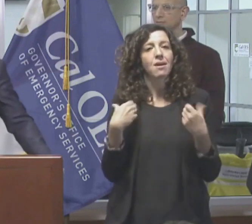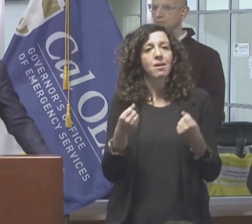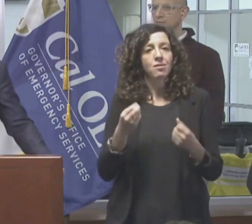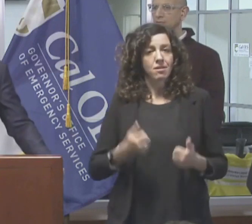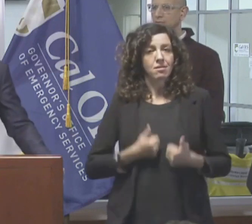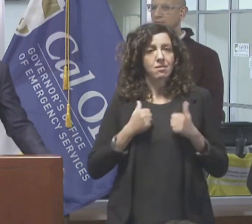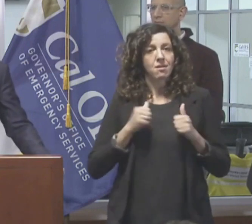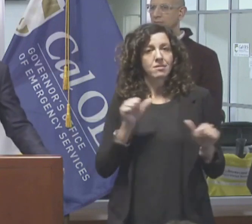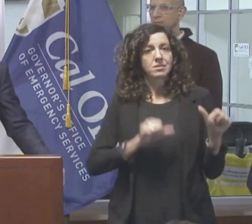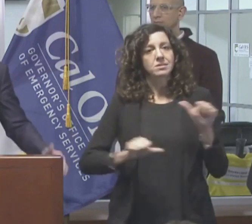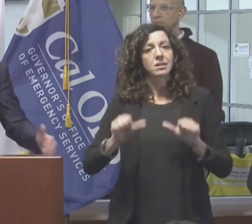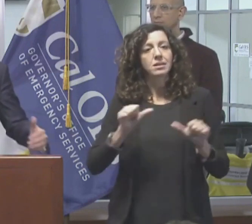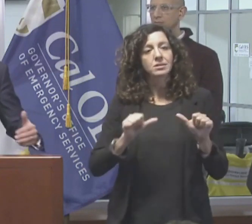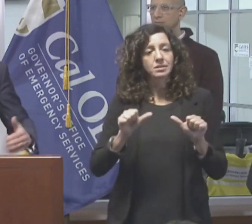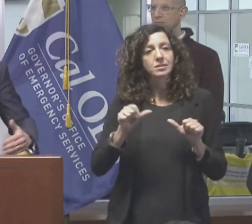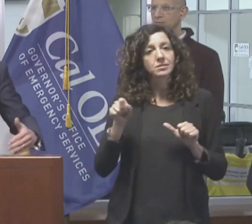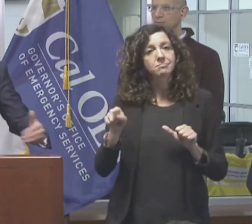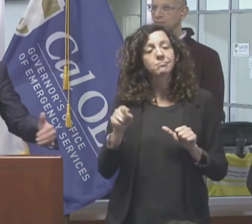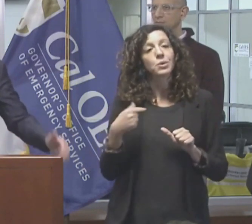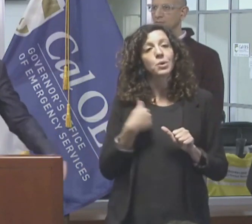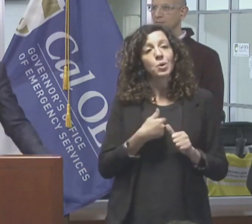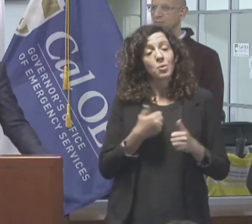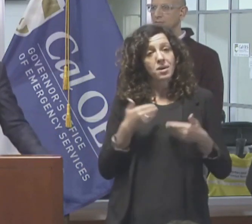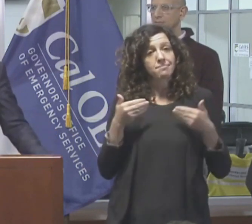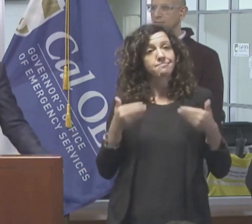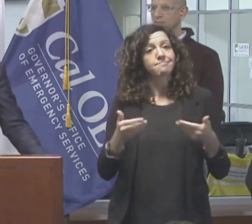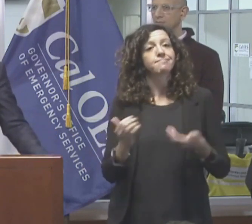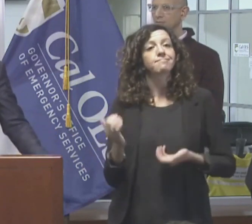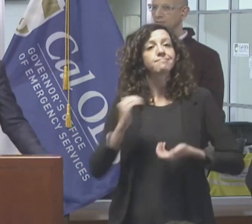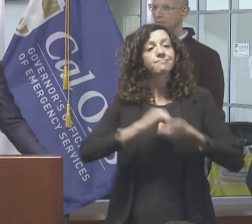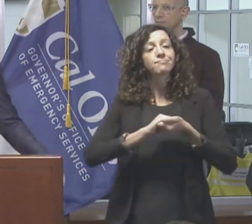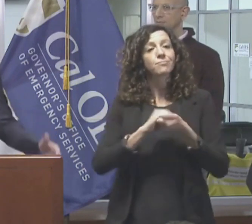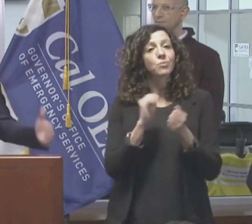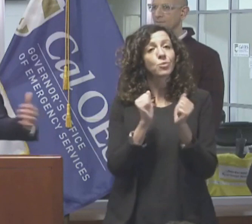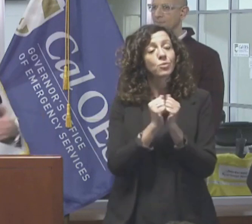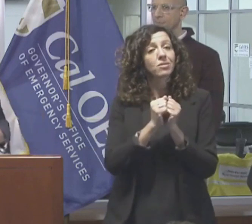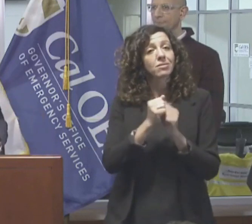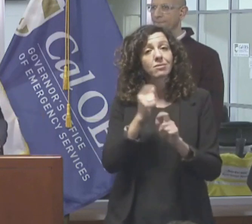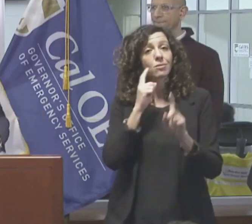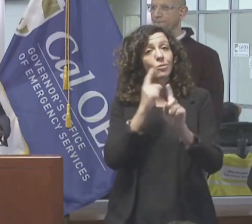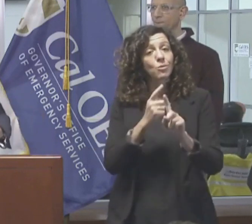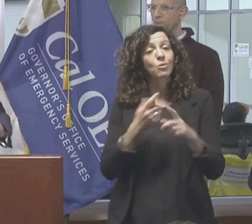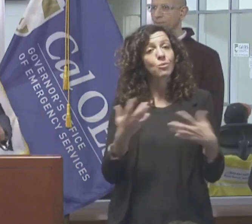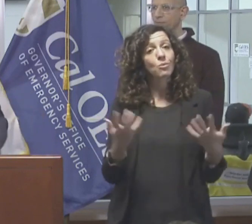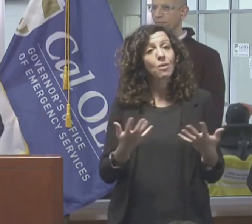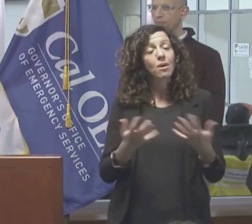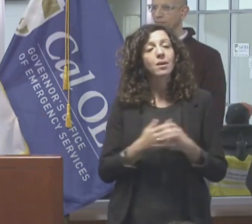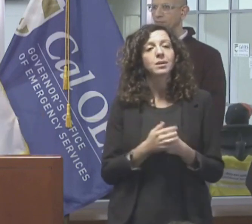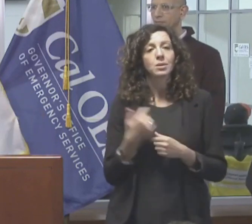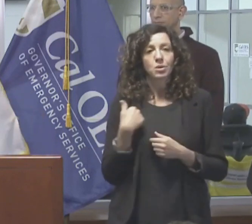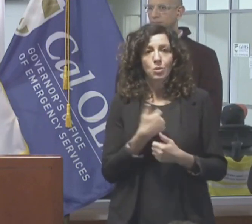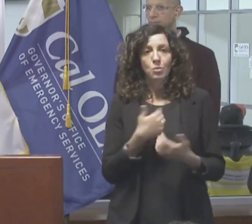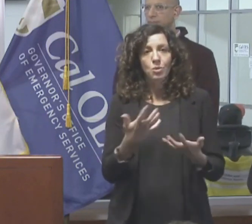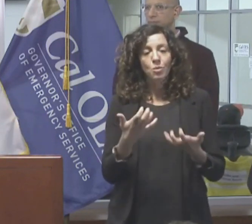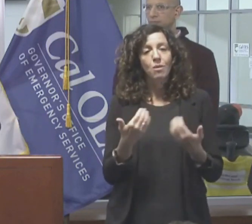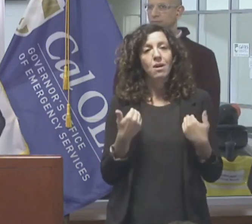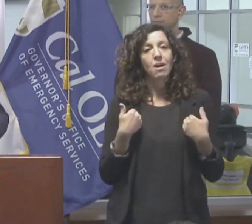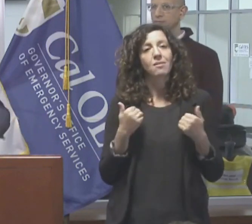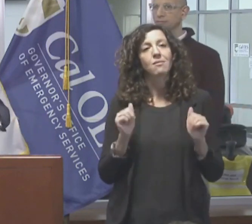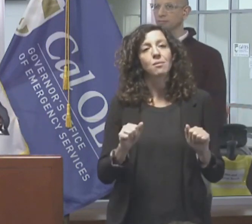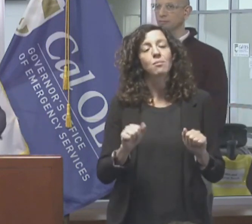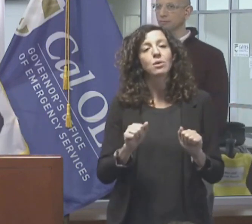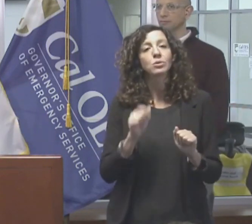of Alphabet. We advanced that partnership with the idea of bringing to market the capacity